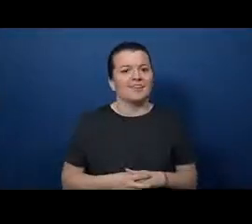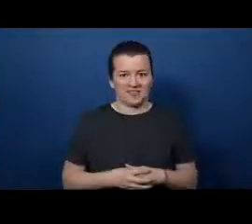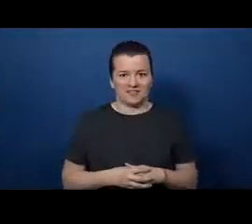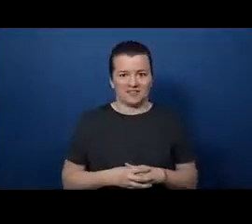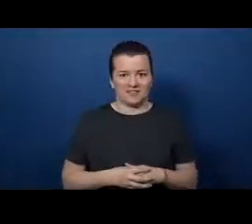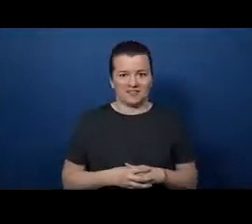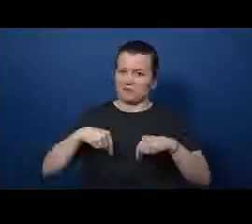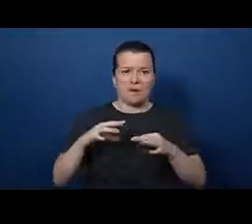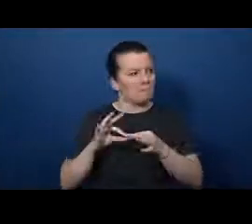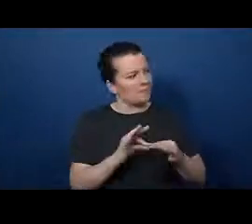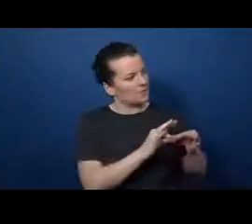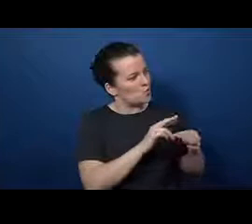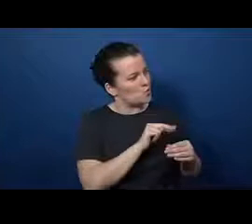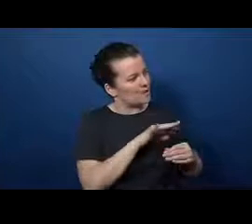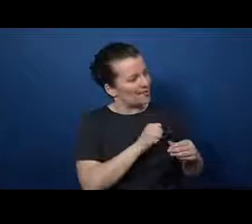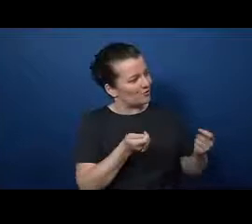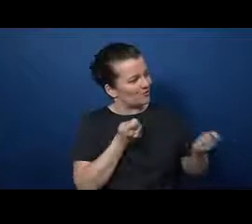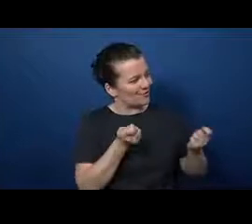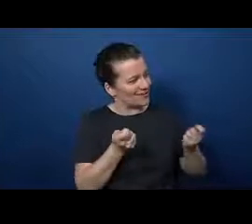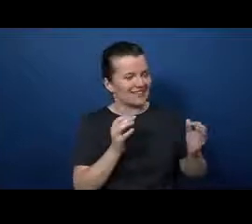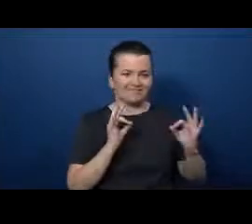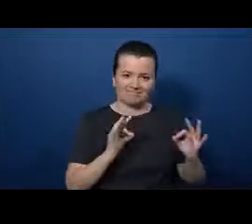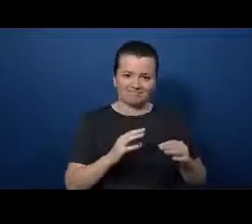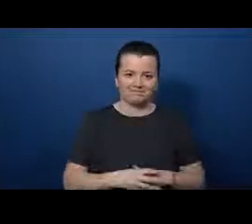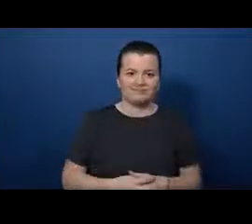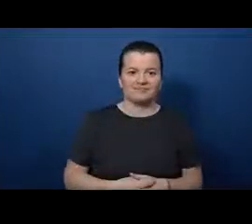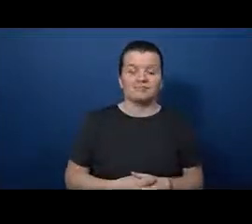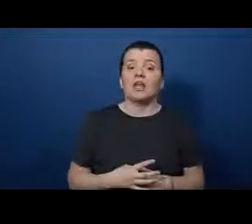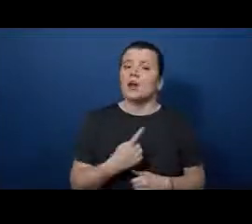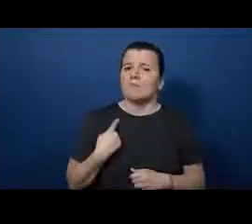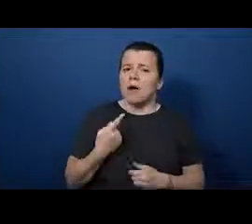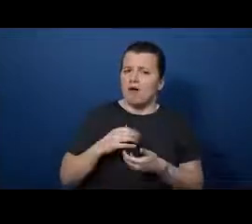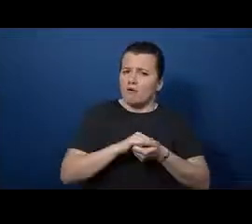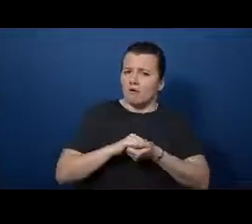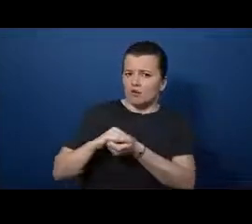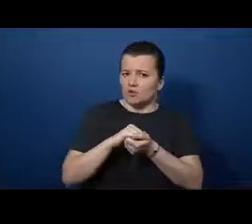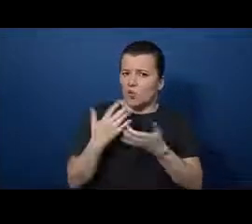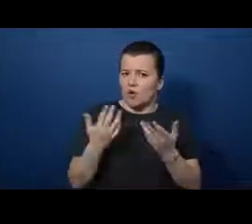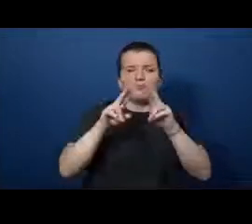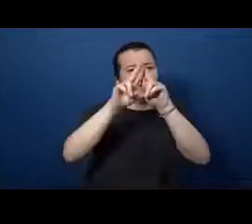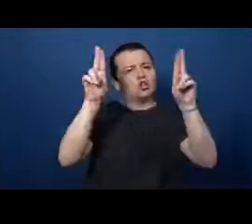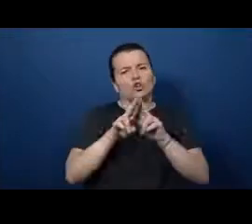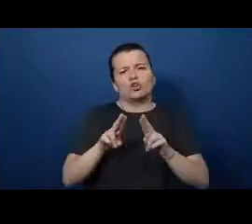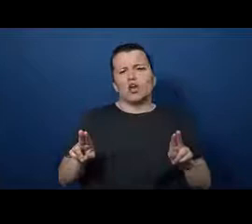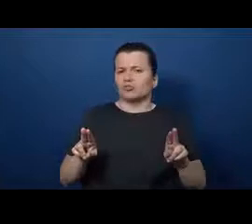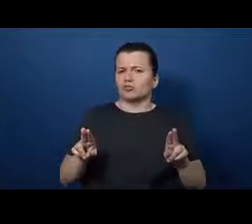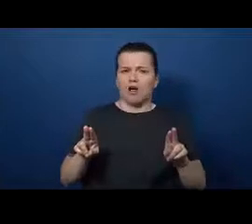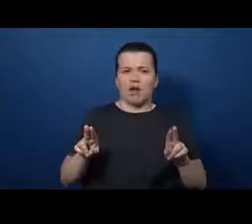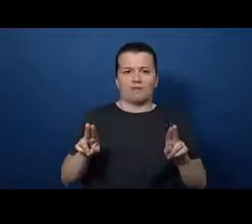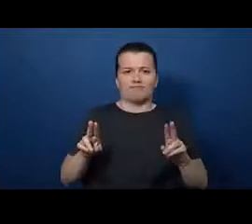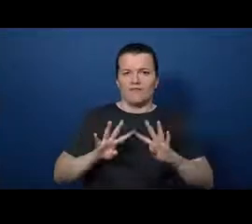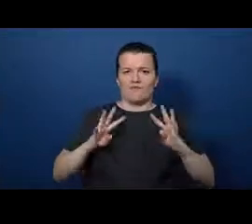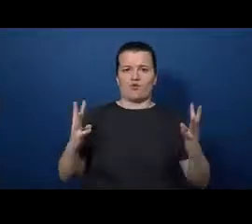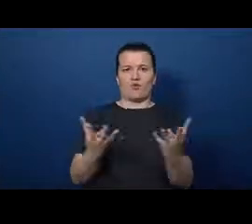event. The World Anti-Bullying Forum is an international and multidisciplinary forum whose purpose